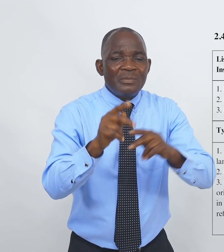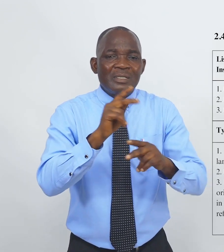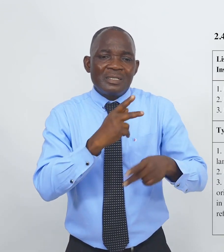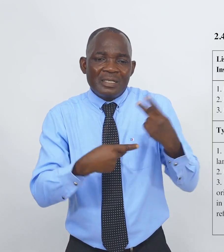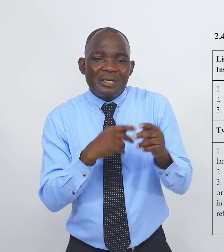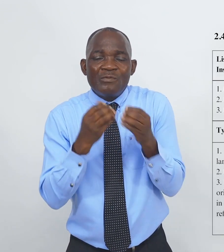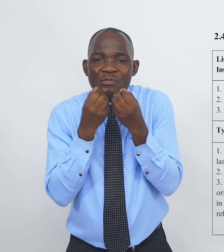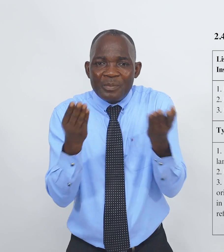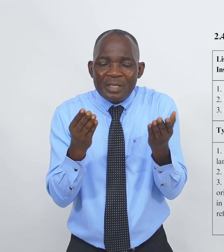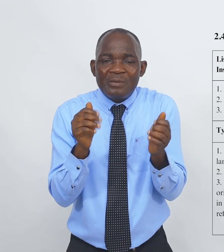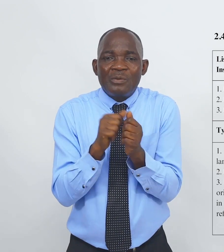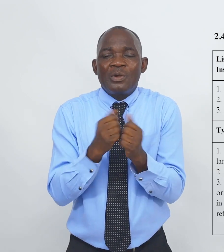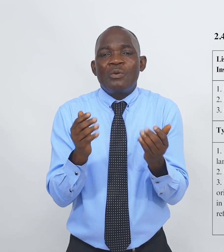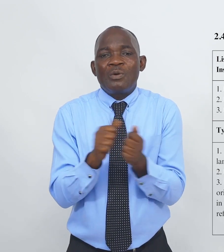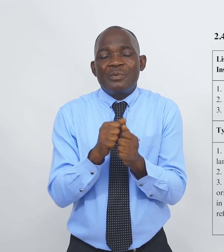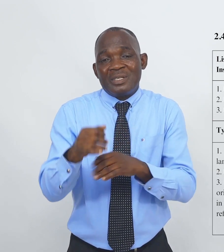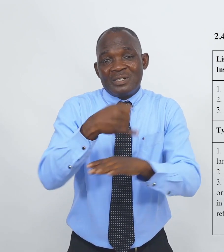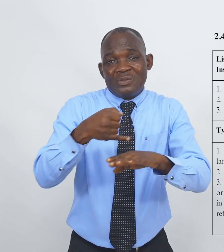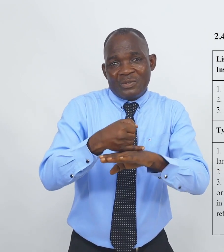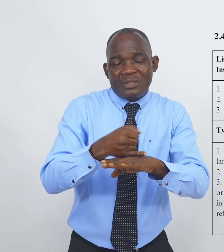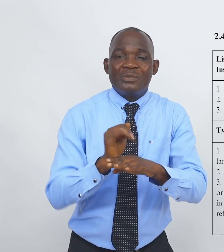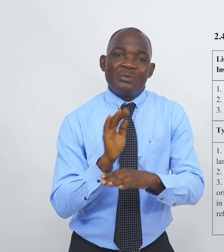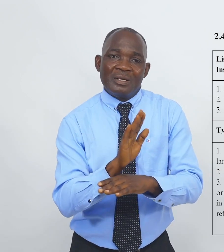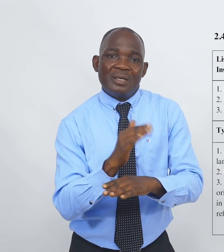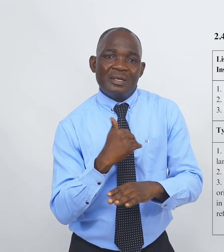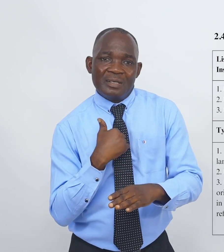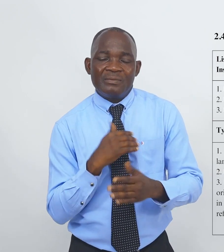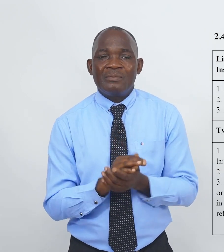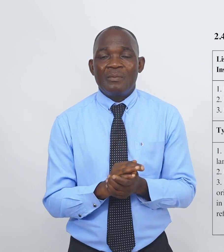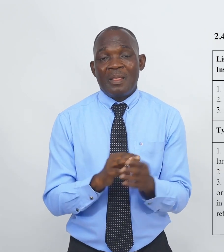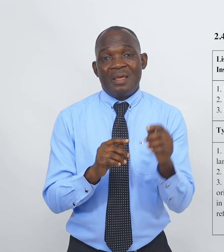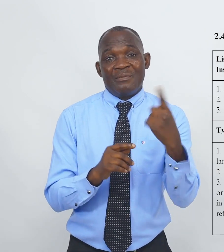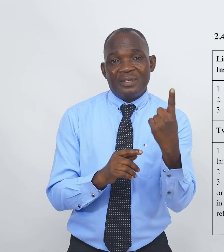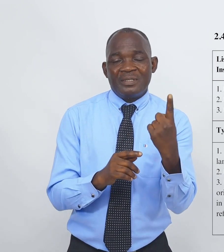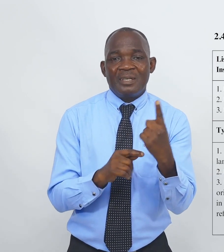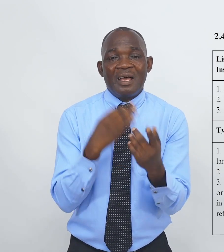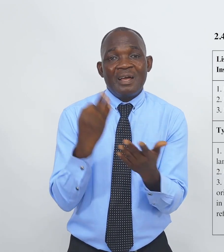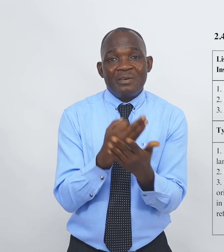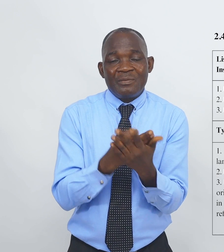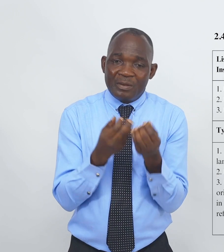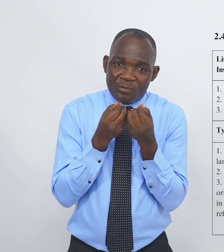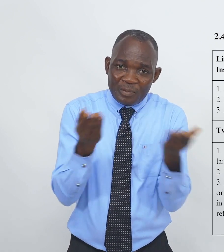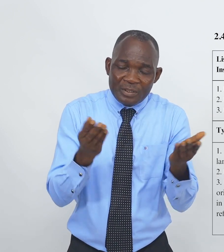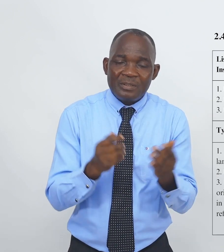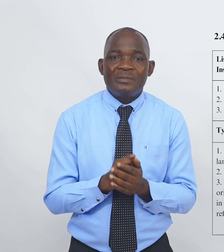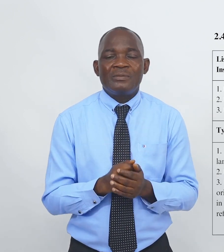information in the custody of the institution. 1. Financial information.